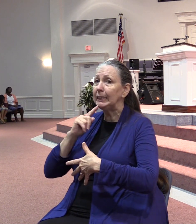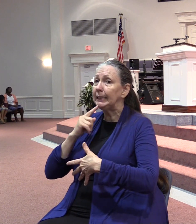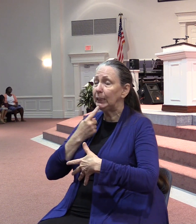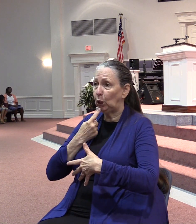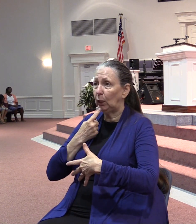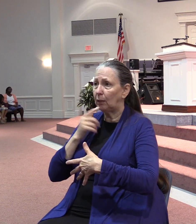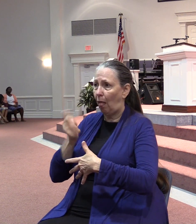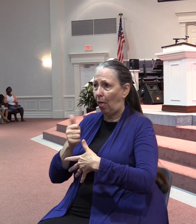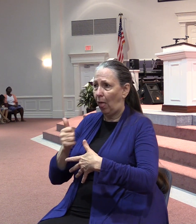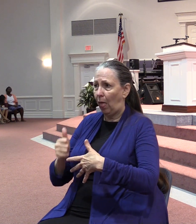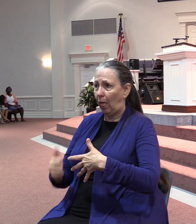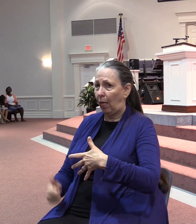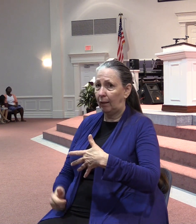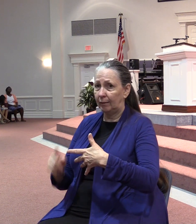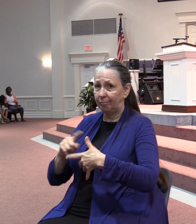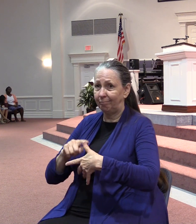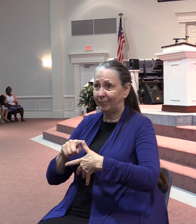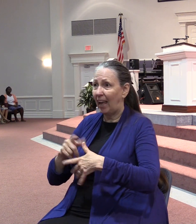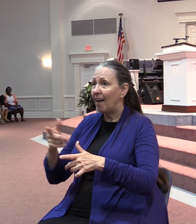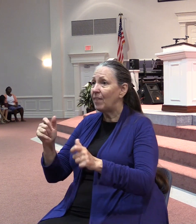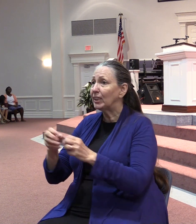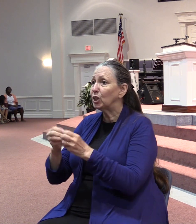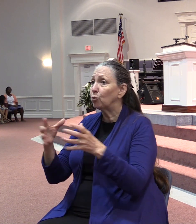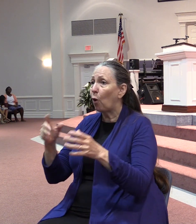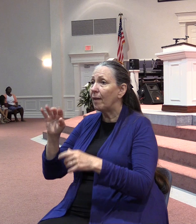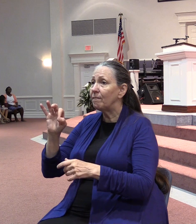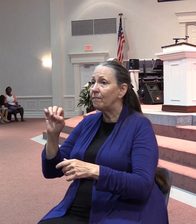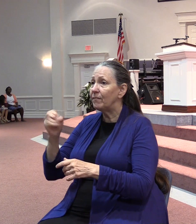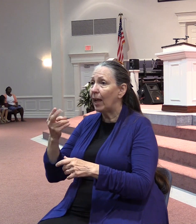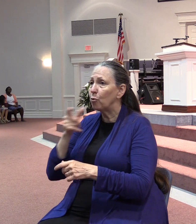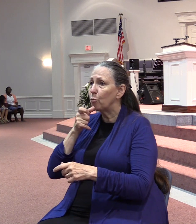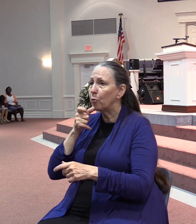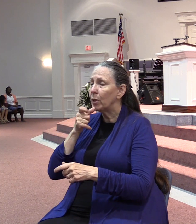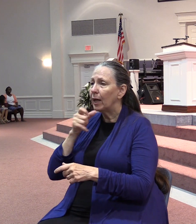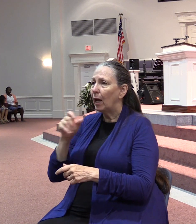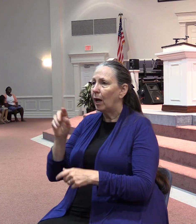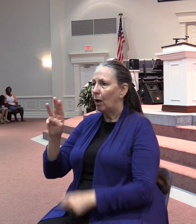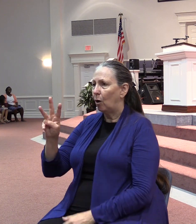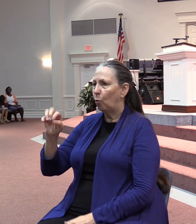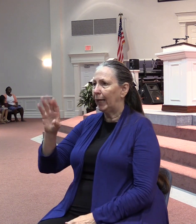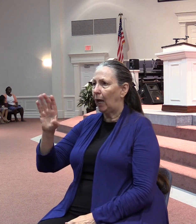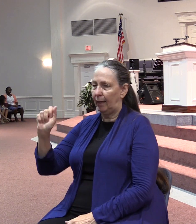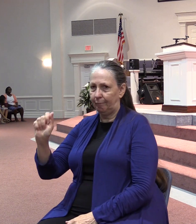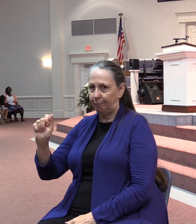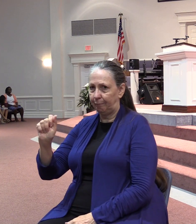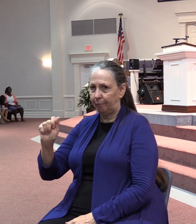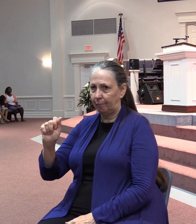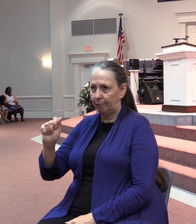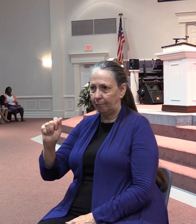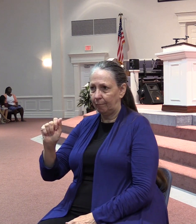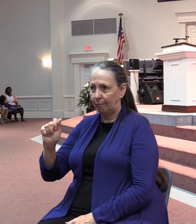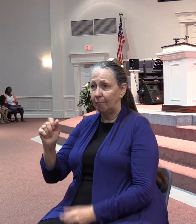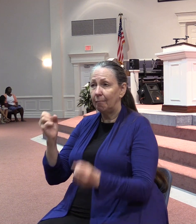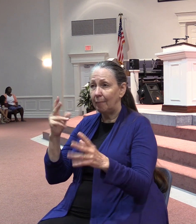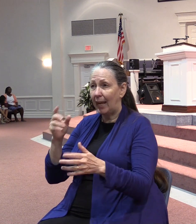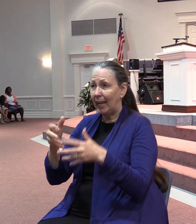of decline. Yep. It stated that one of the fastest growing faiths in America is the faith of Wicca. Yep. It's been estimated that the number of